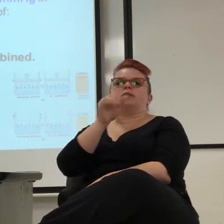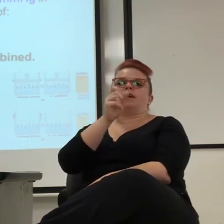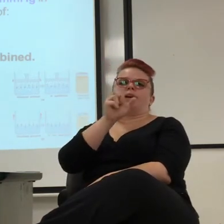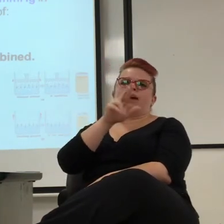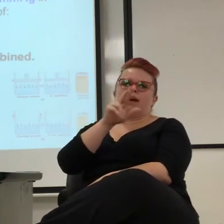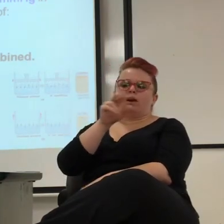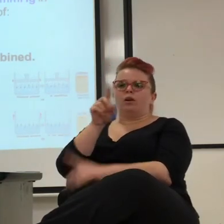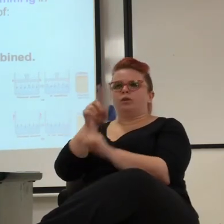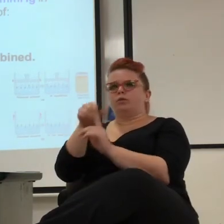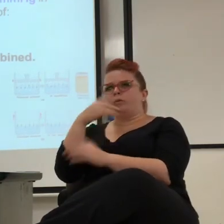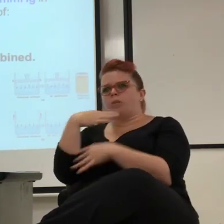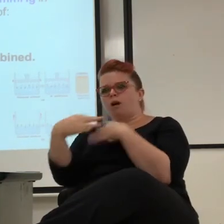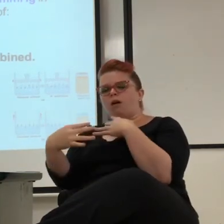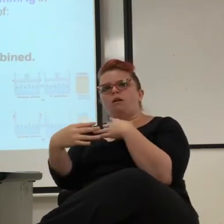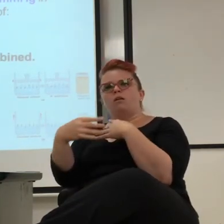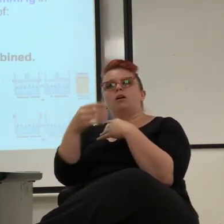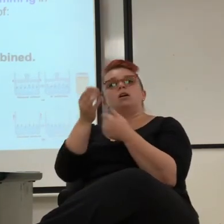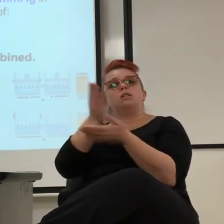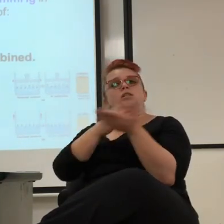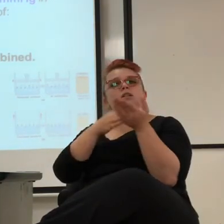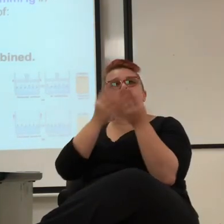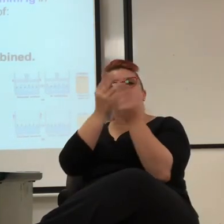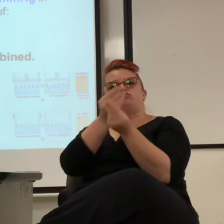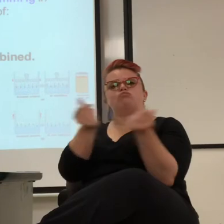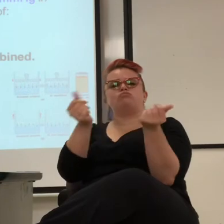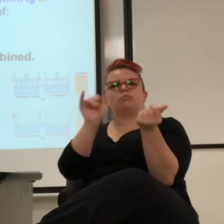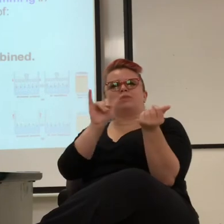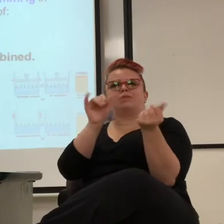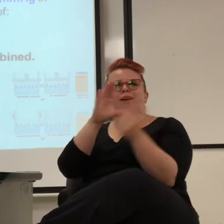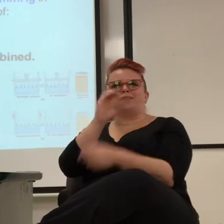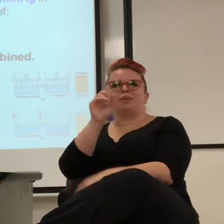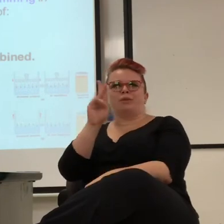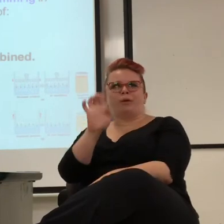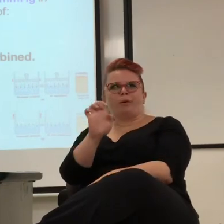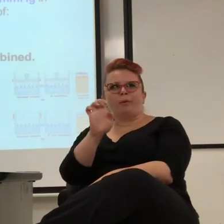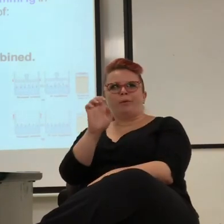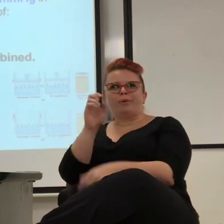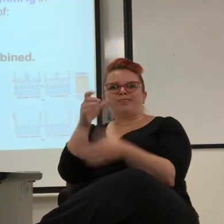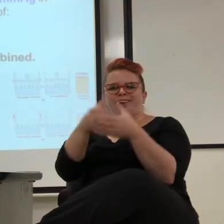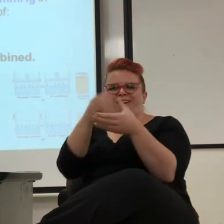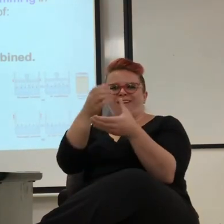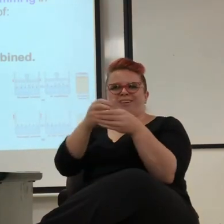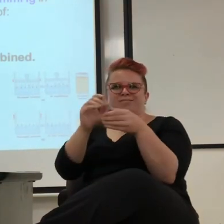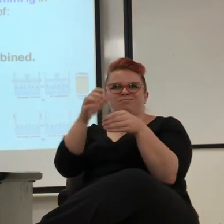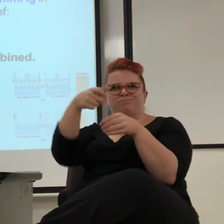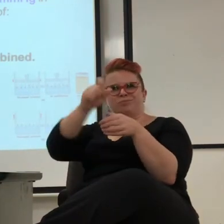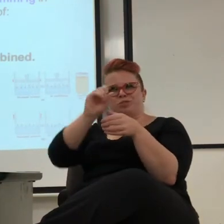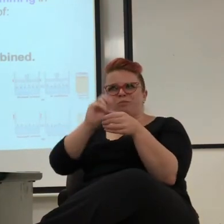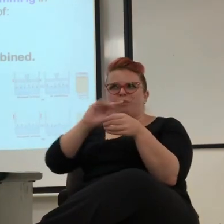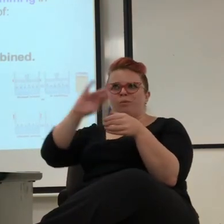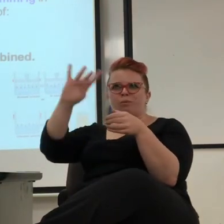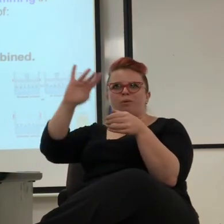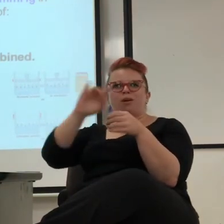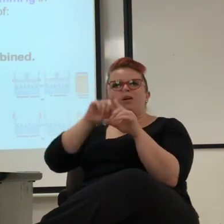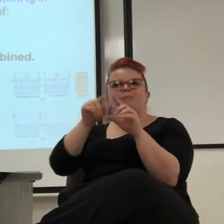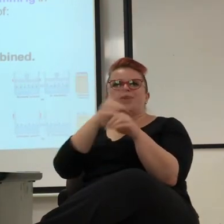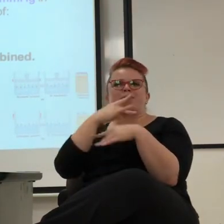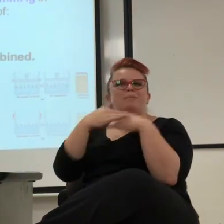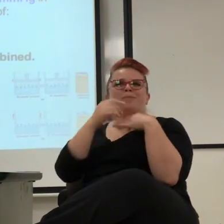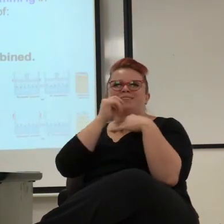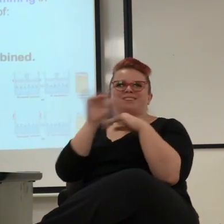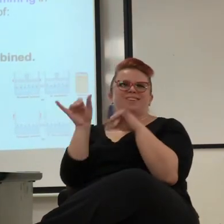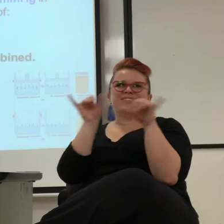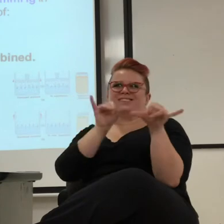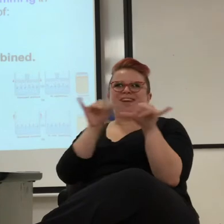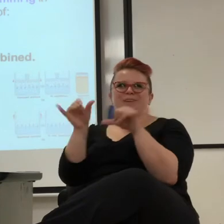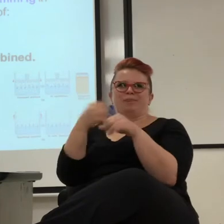of it's dissolved, just like a can of Coke, but our blood is not like a can of Coke. Our blood has more things, and